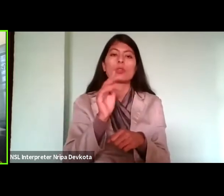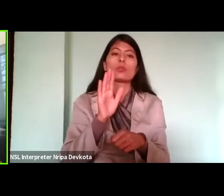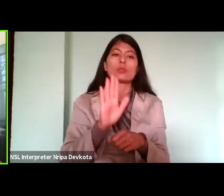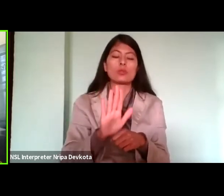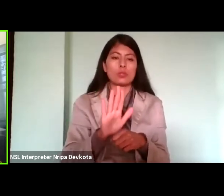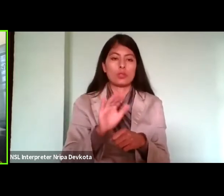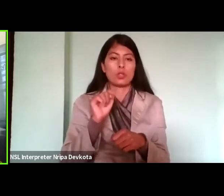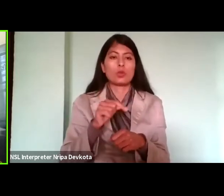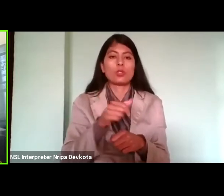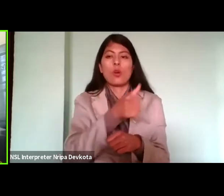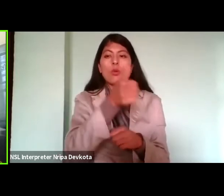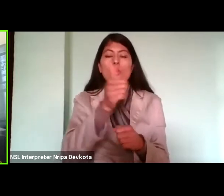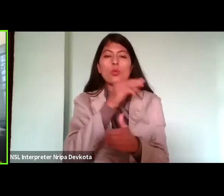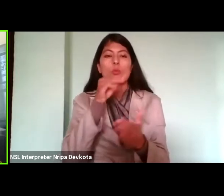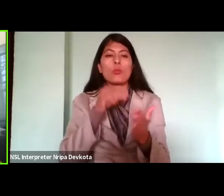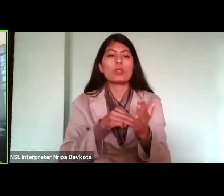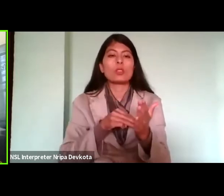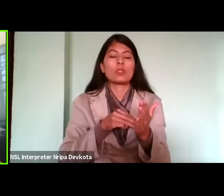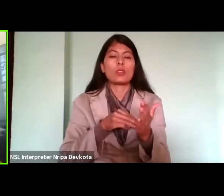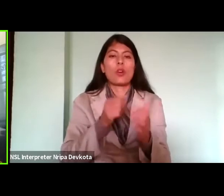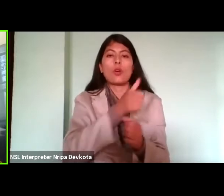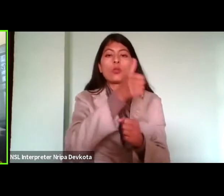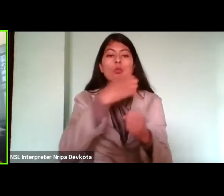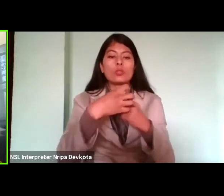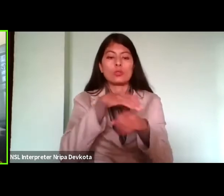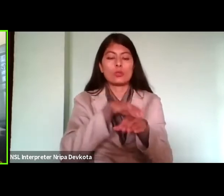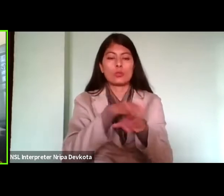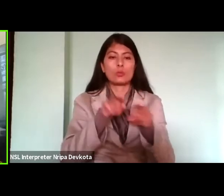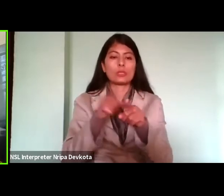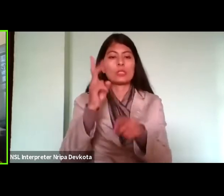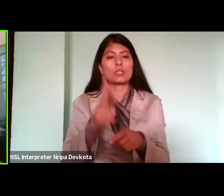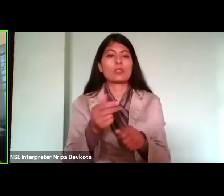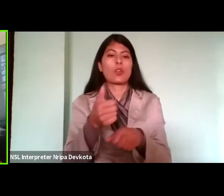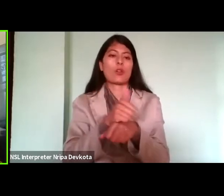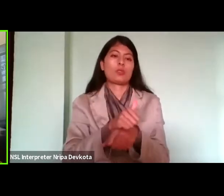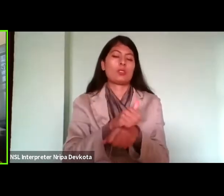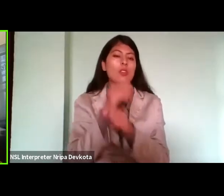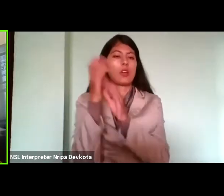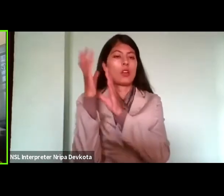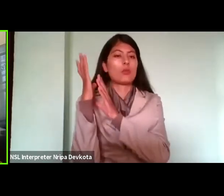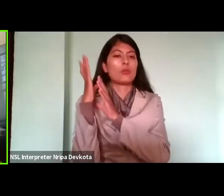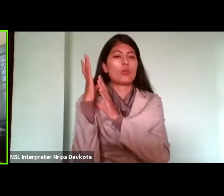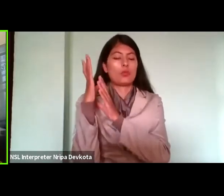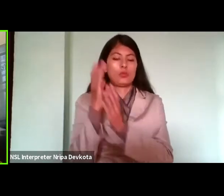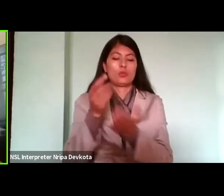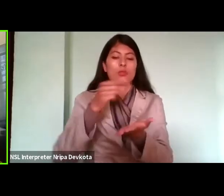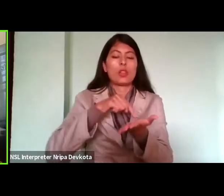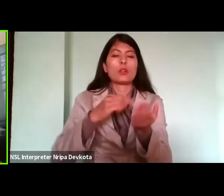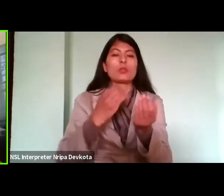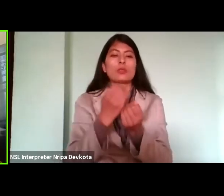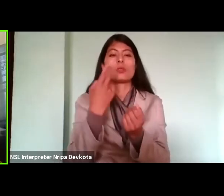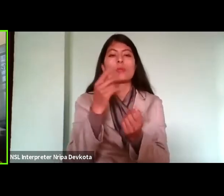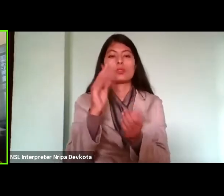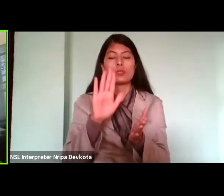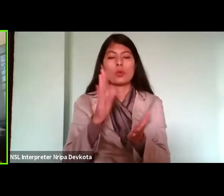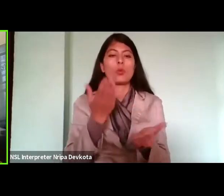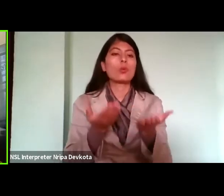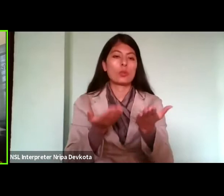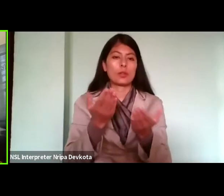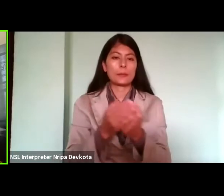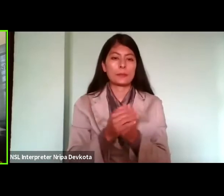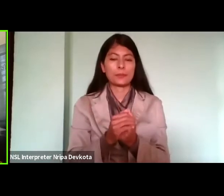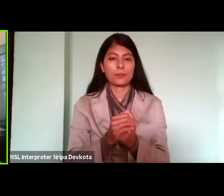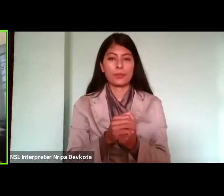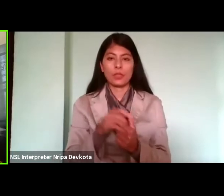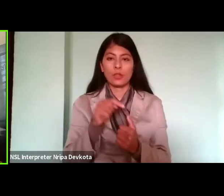things that many of our countries are actually going to implement. Then